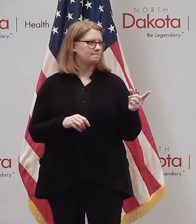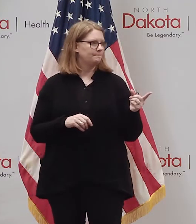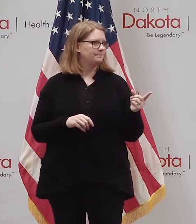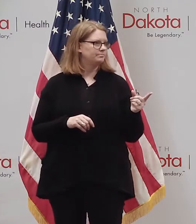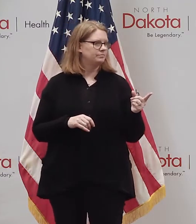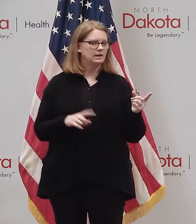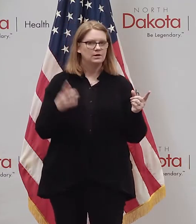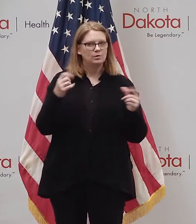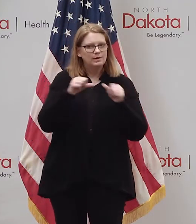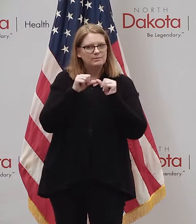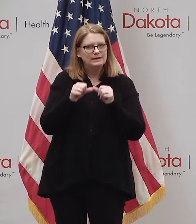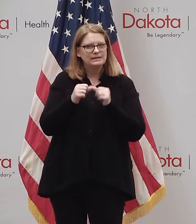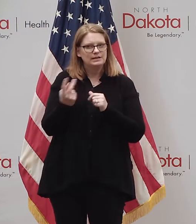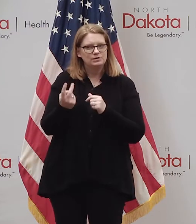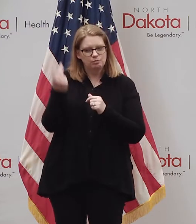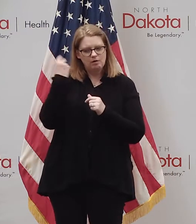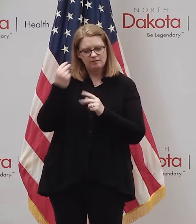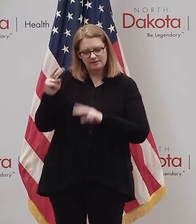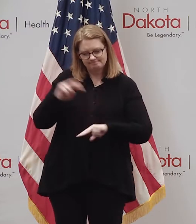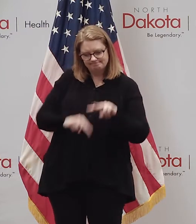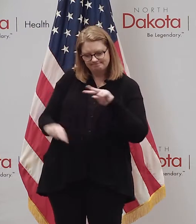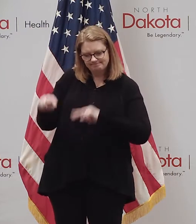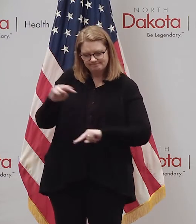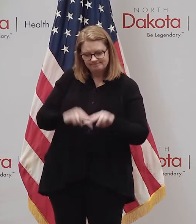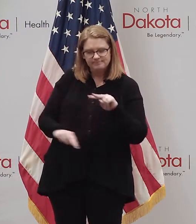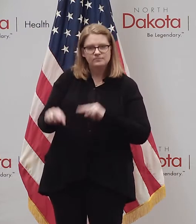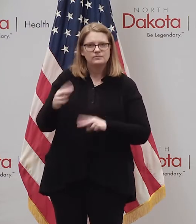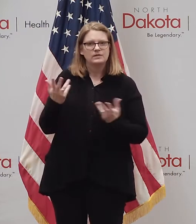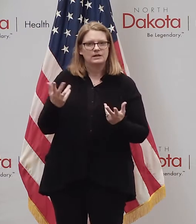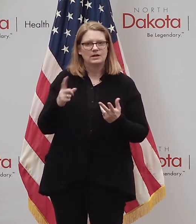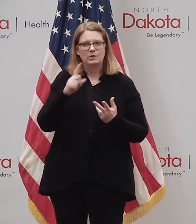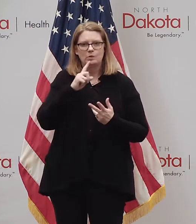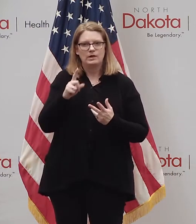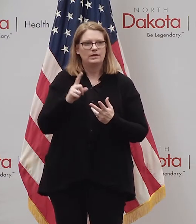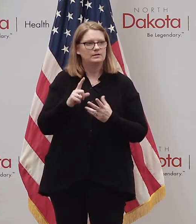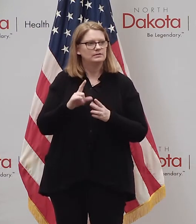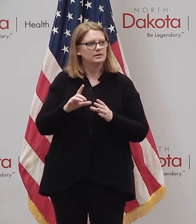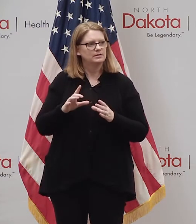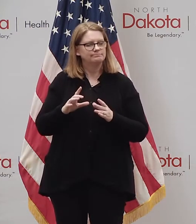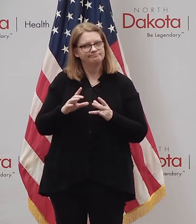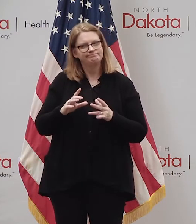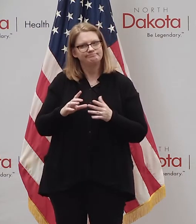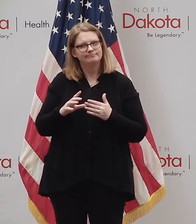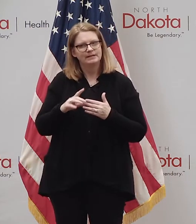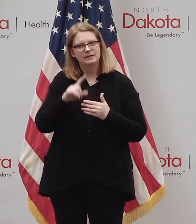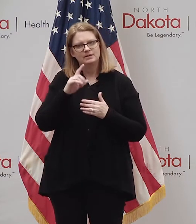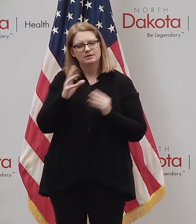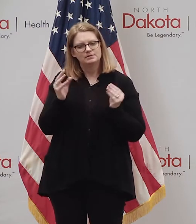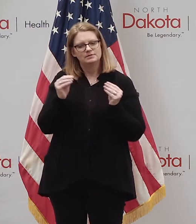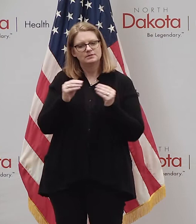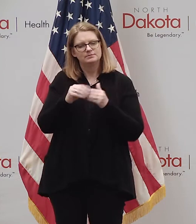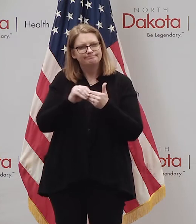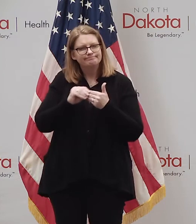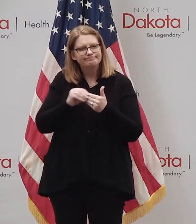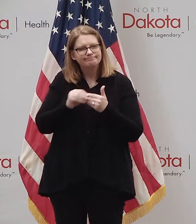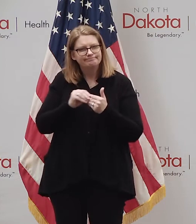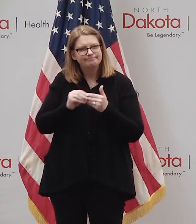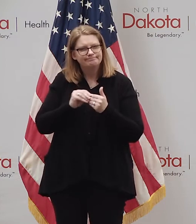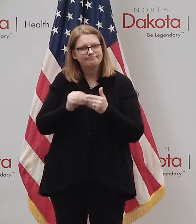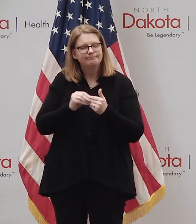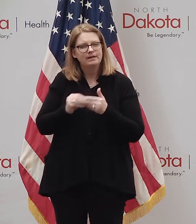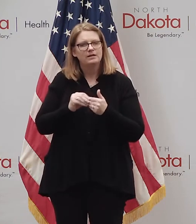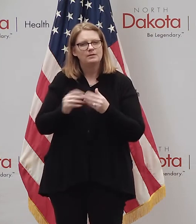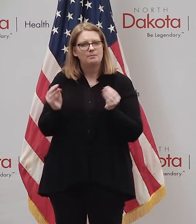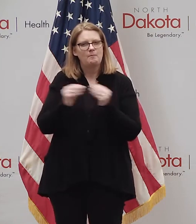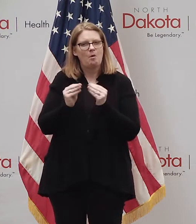take a look at that throughout this week, and we've made some big moves each week in terms of loosening some more things up. I mean, a big one was going up to